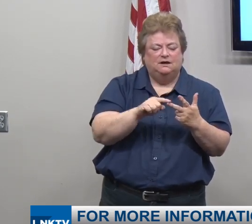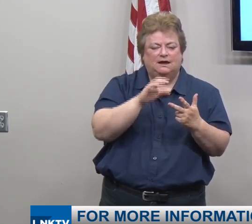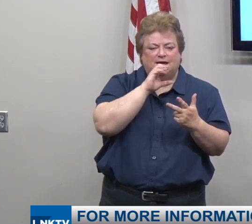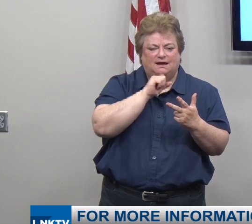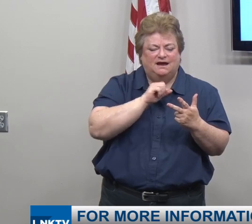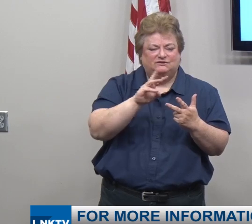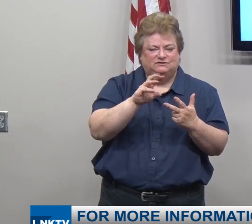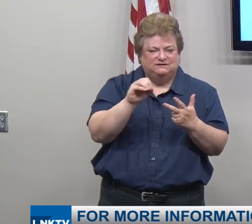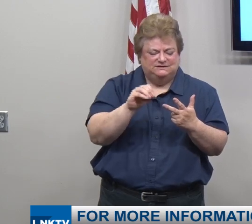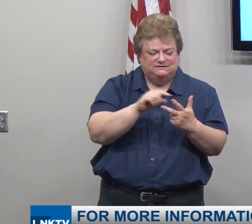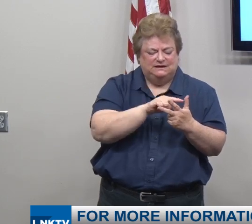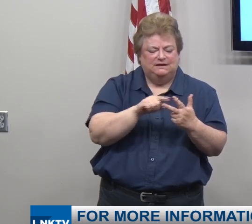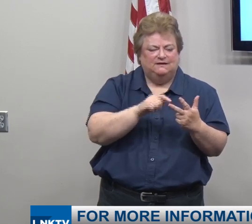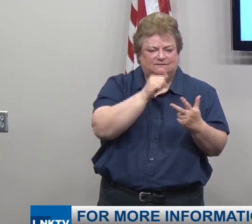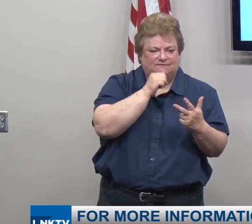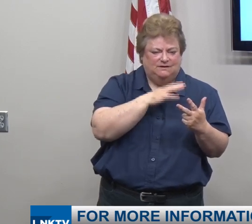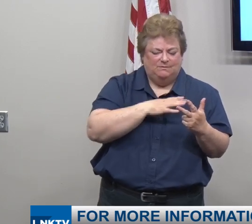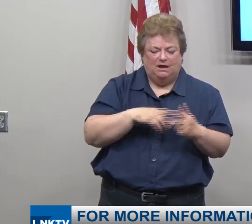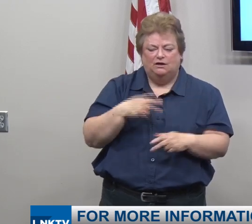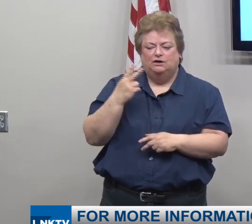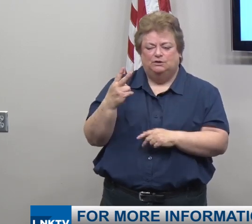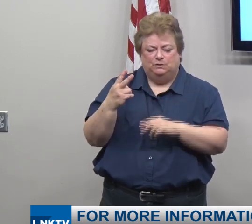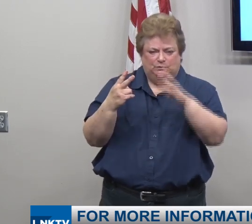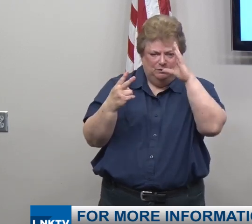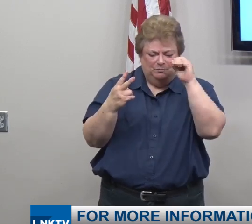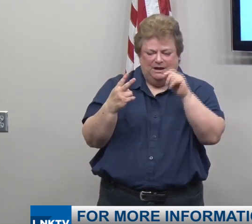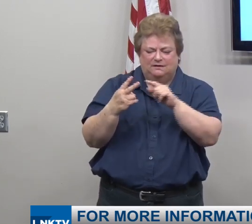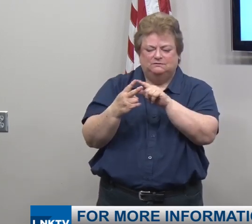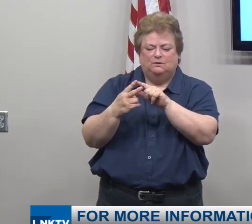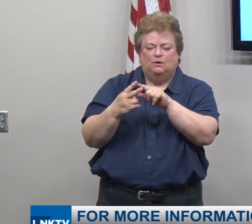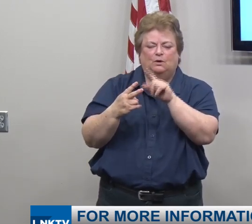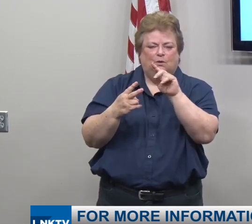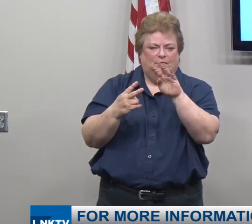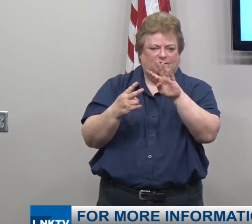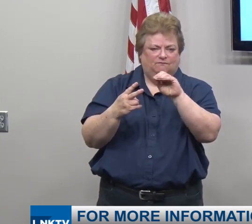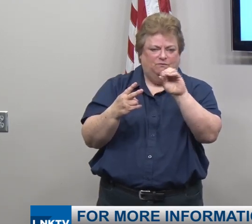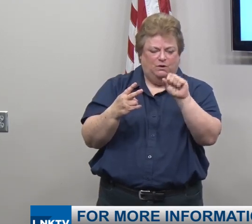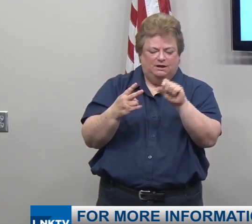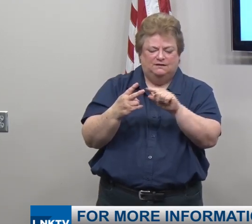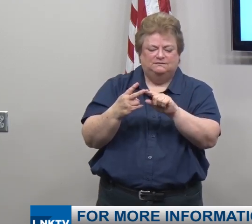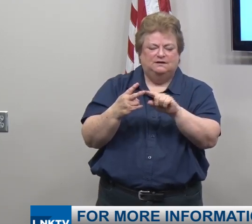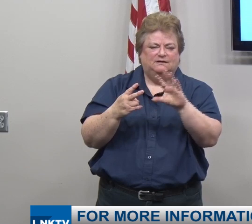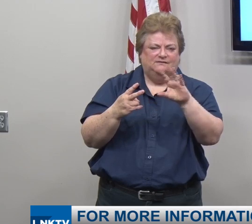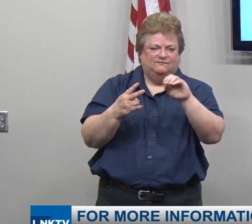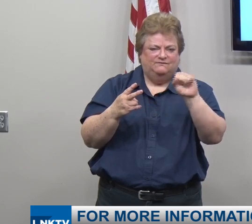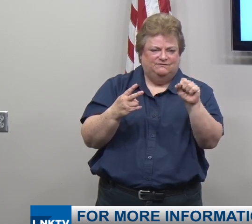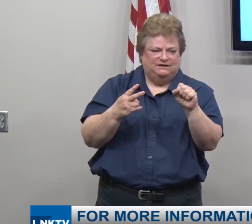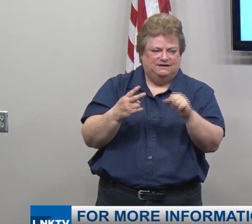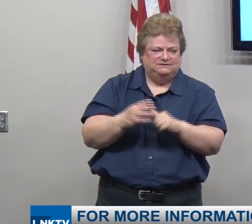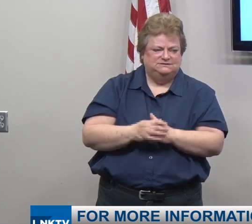60s. And there are two males, one in the 40s and one in the 50s.